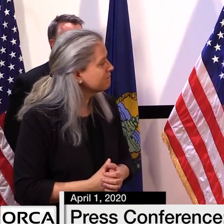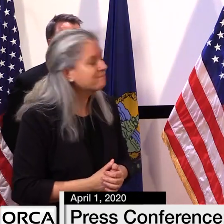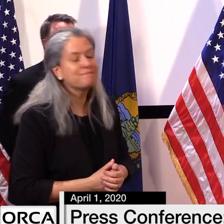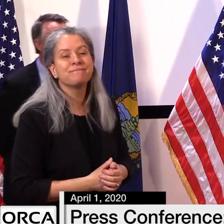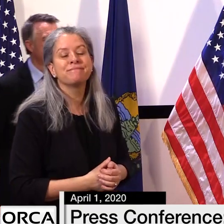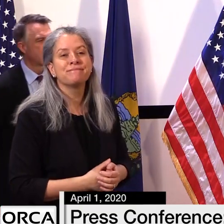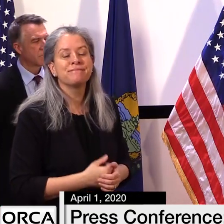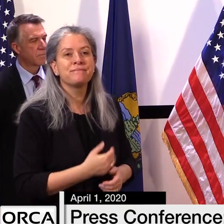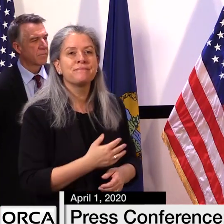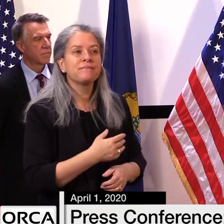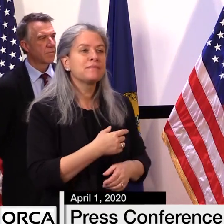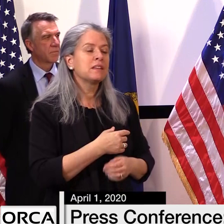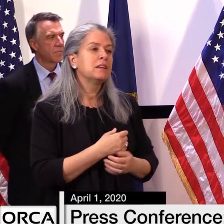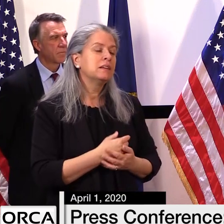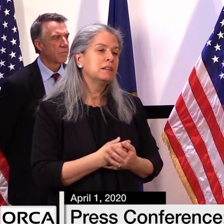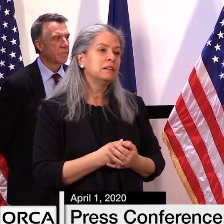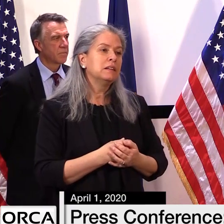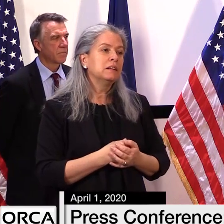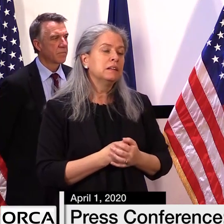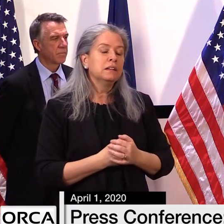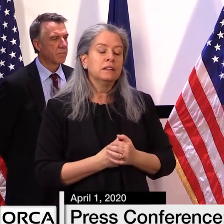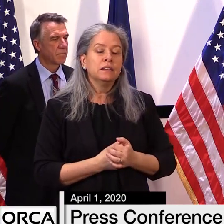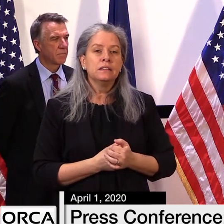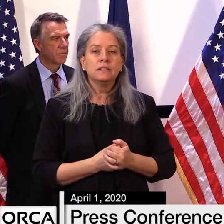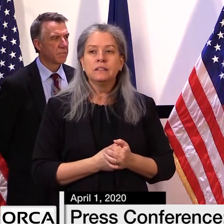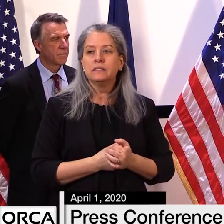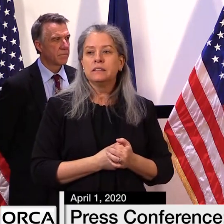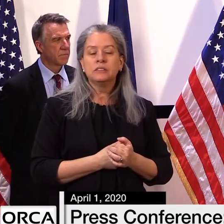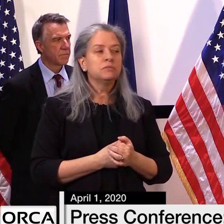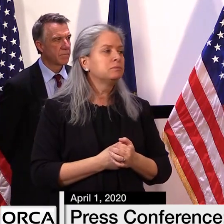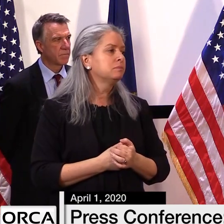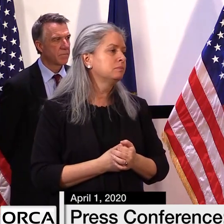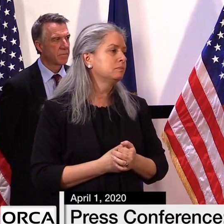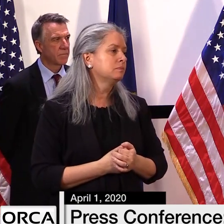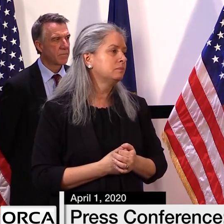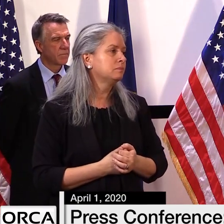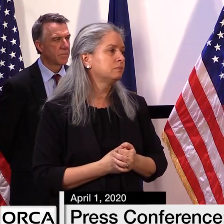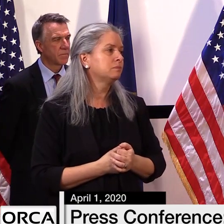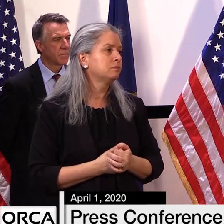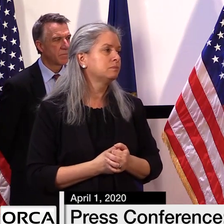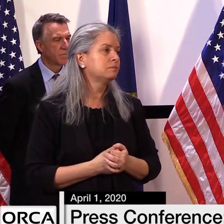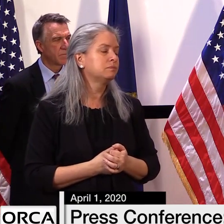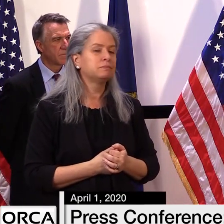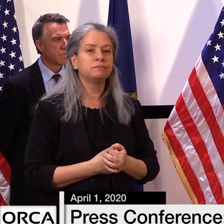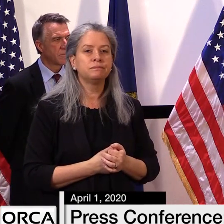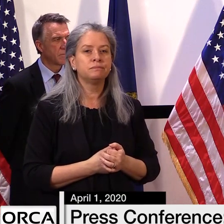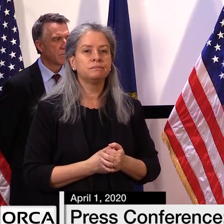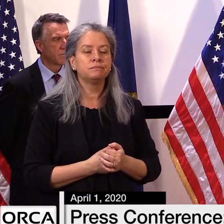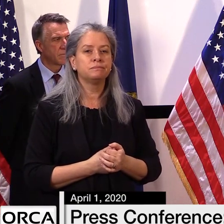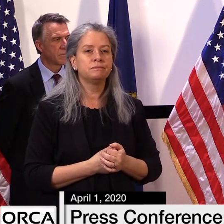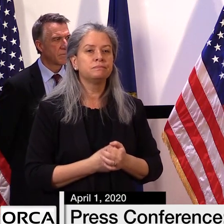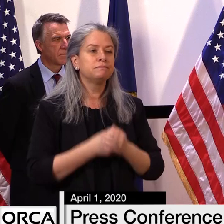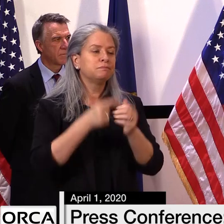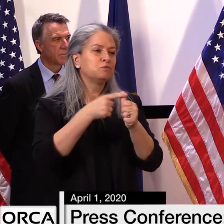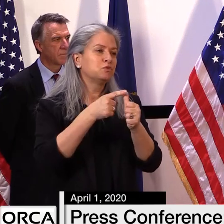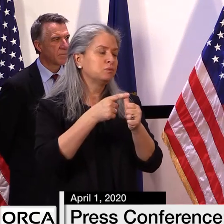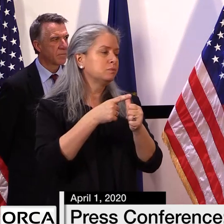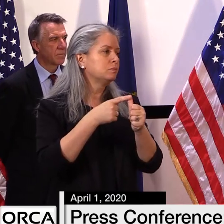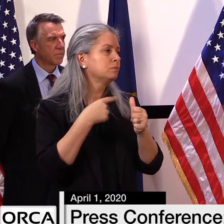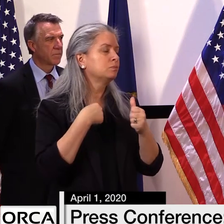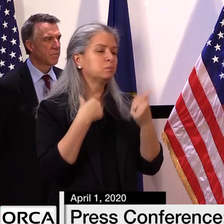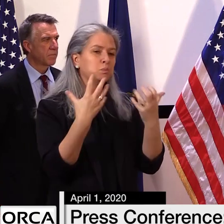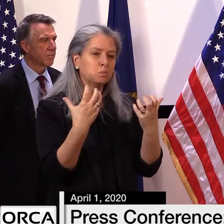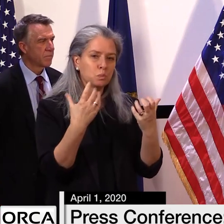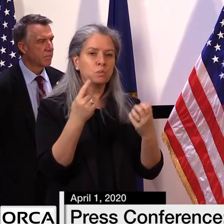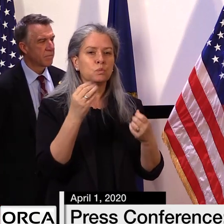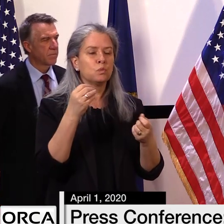So I want to start by taking a moment to acknowledge all those individuals out there that have lost